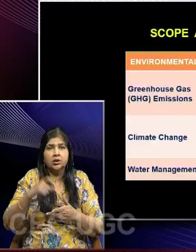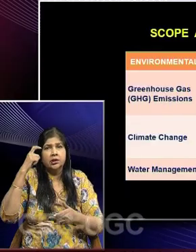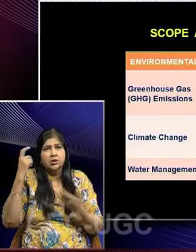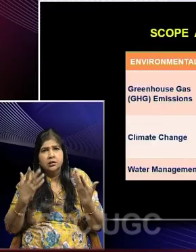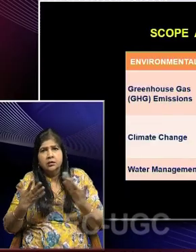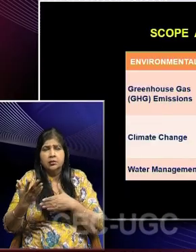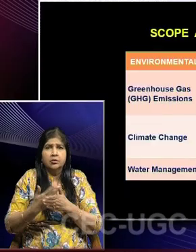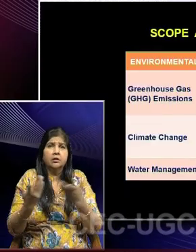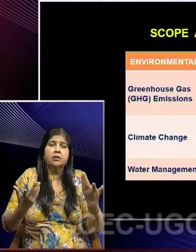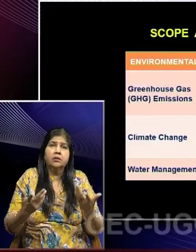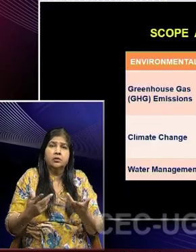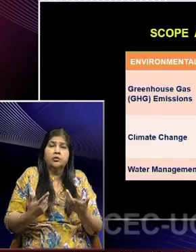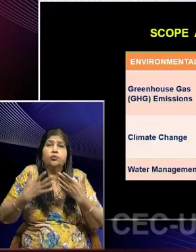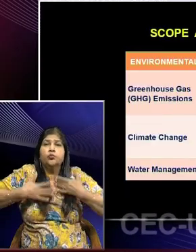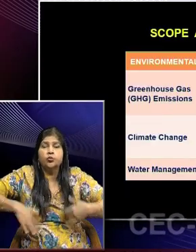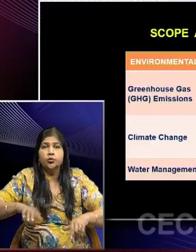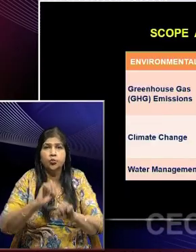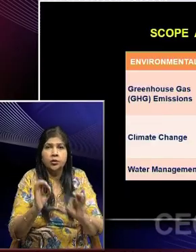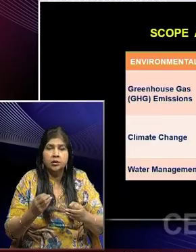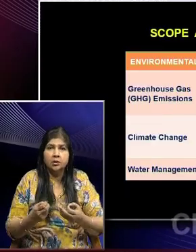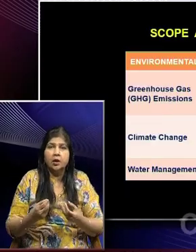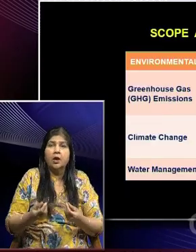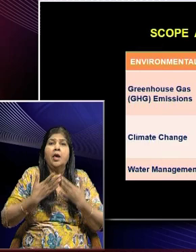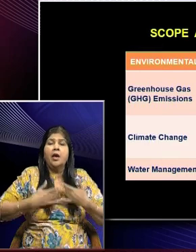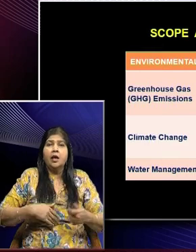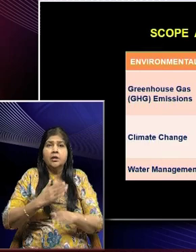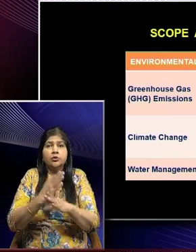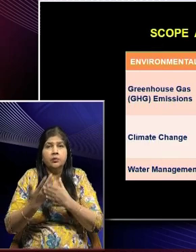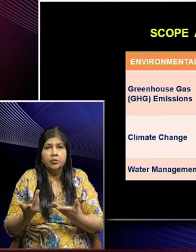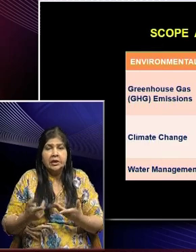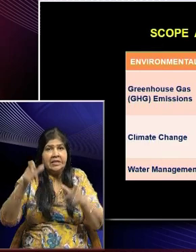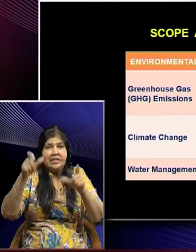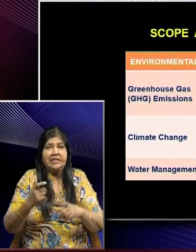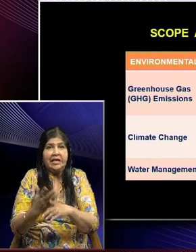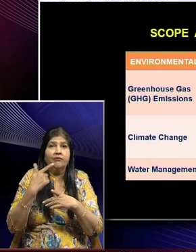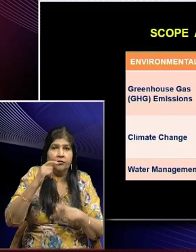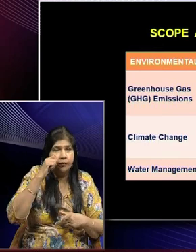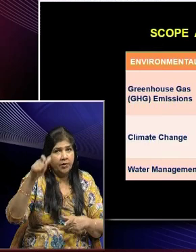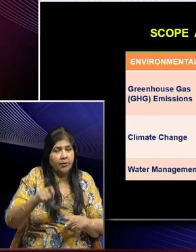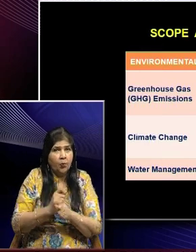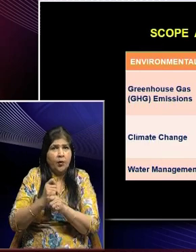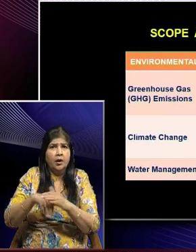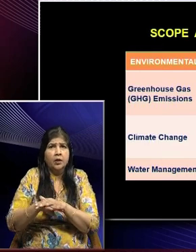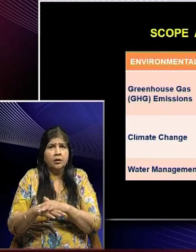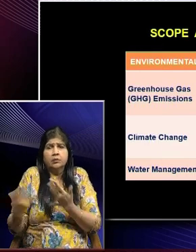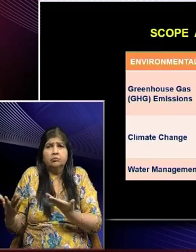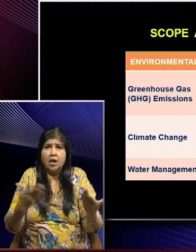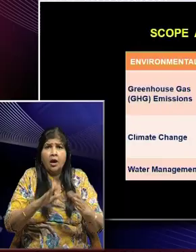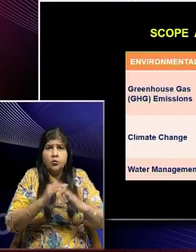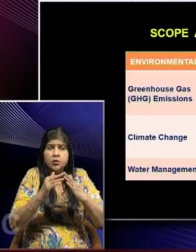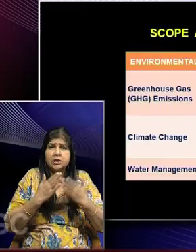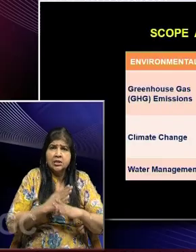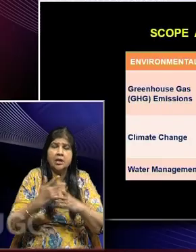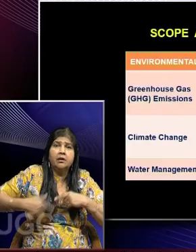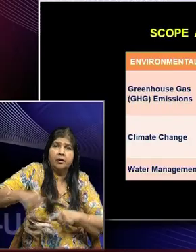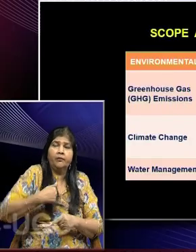like social well-being, health, security and safety of people who are working conditions which we are offering